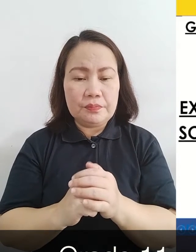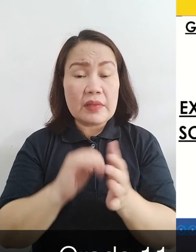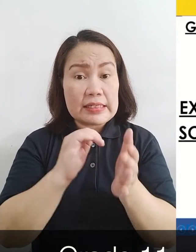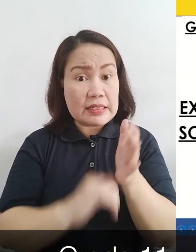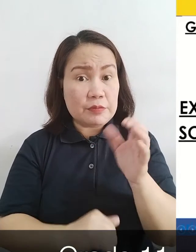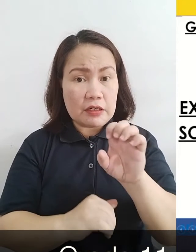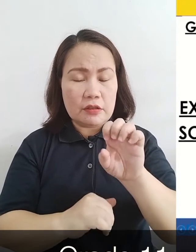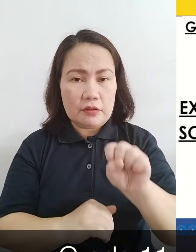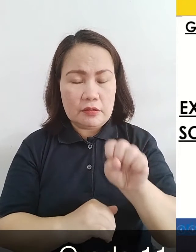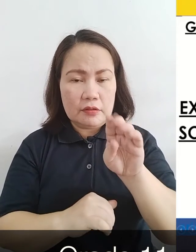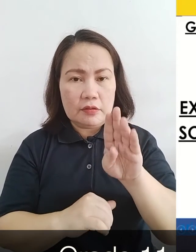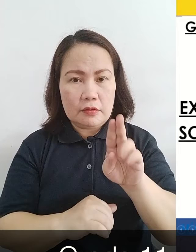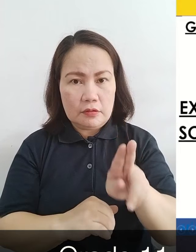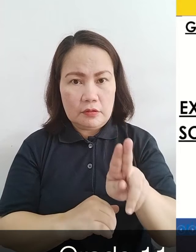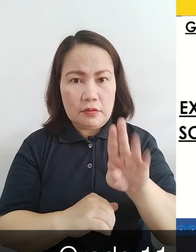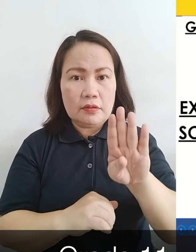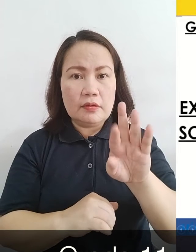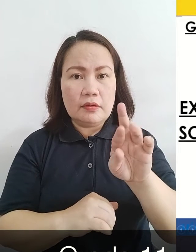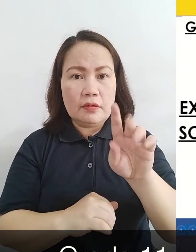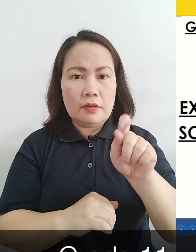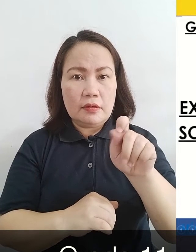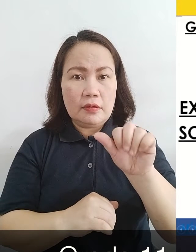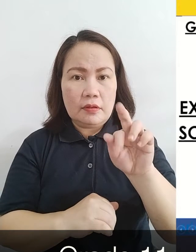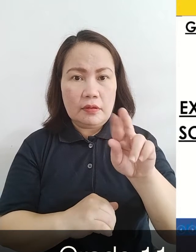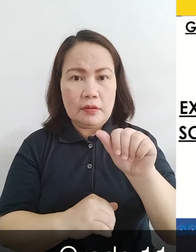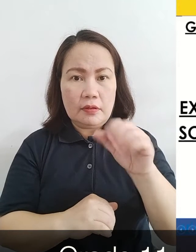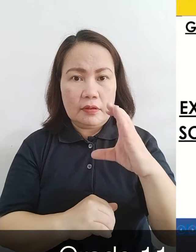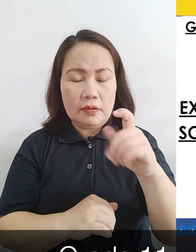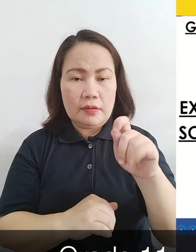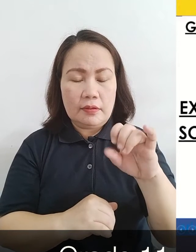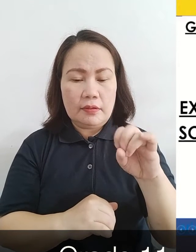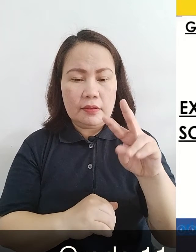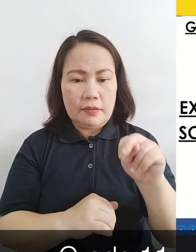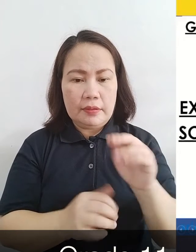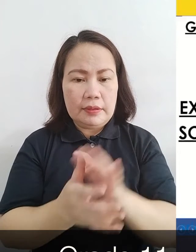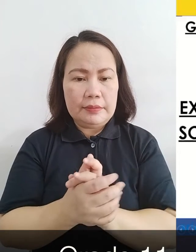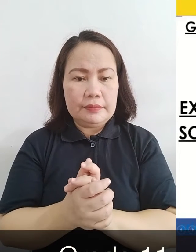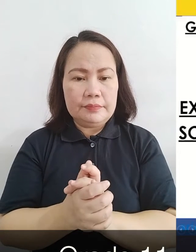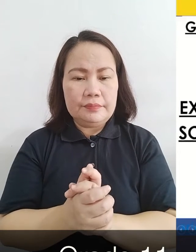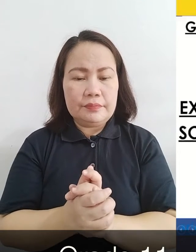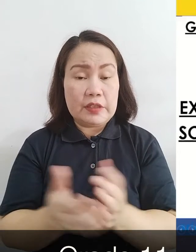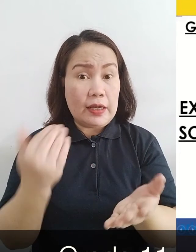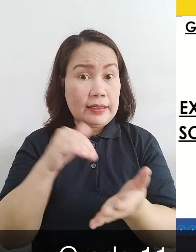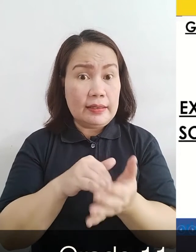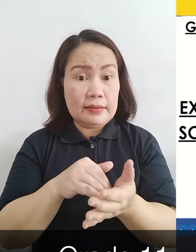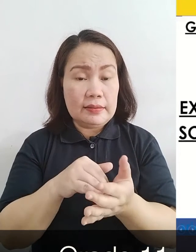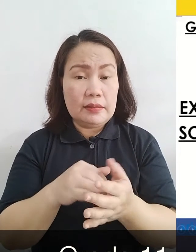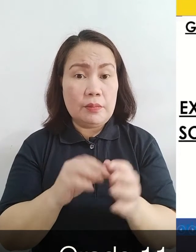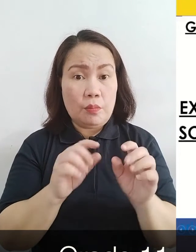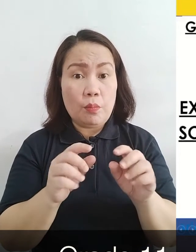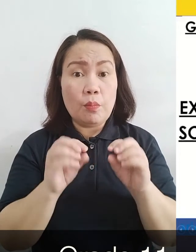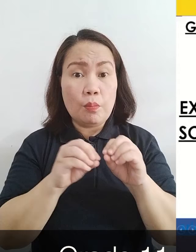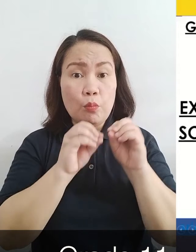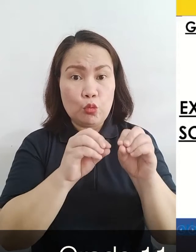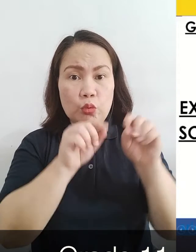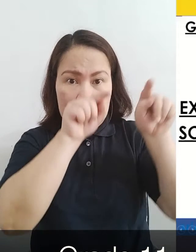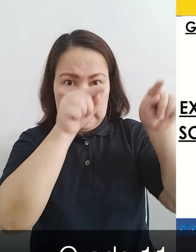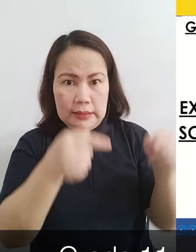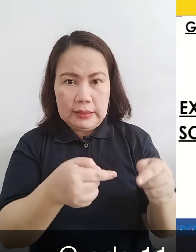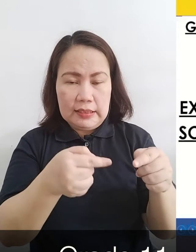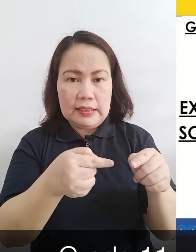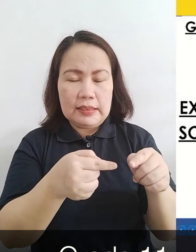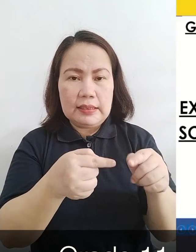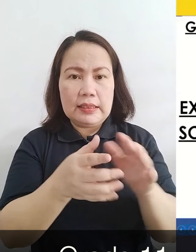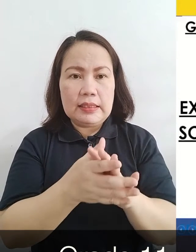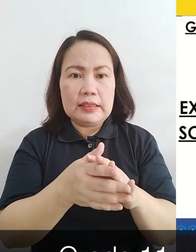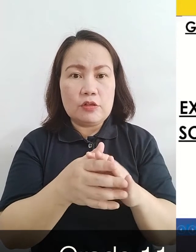close parenthesis para ma-change natin yung sign ng subtrahend nyo. So therefore, the final answer here is